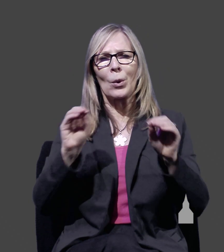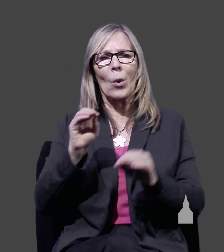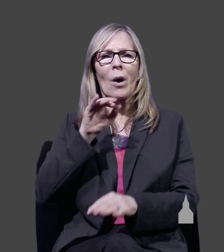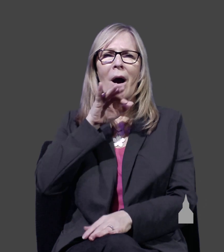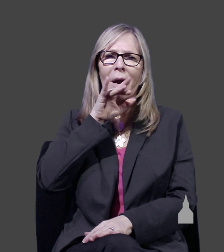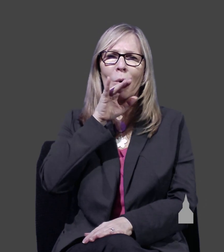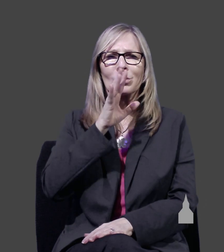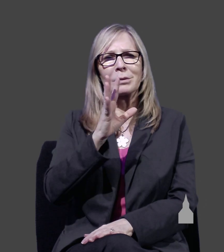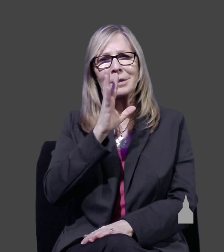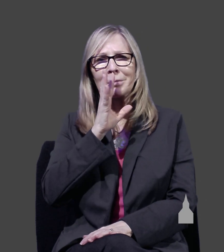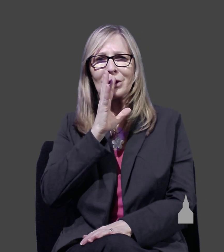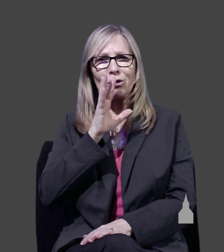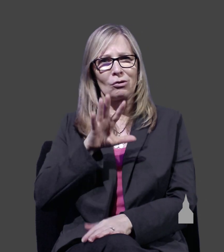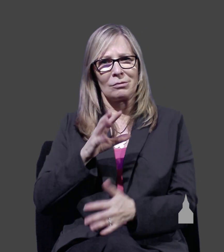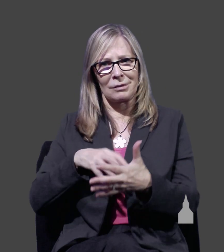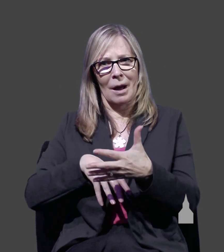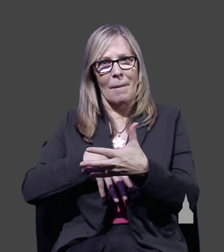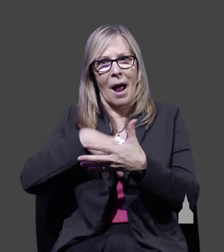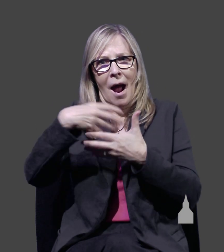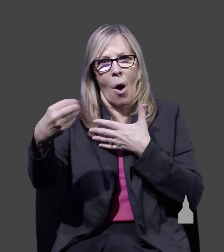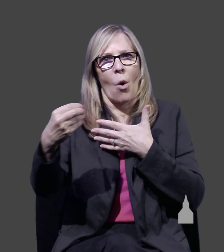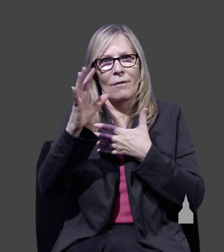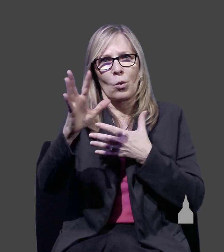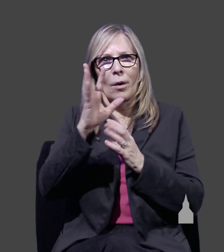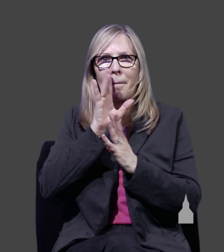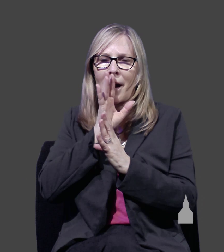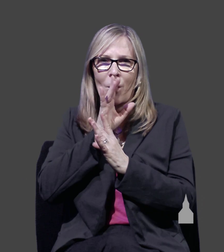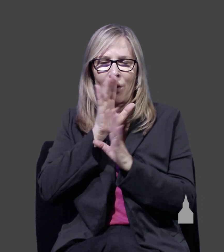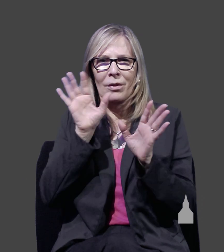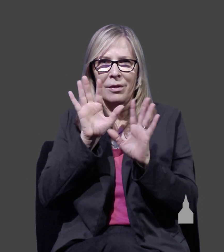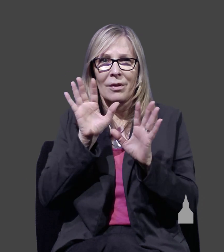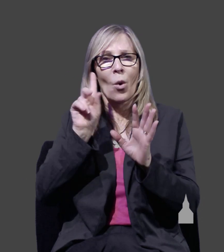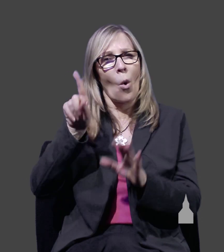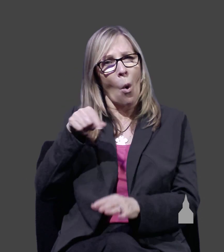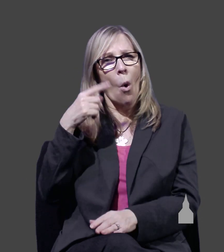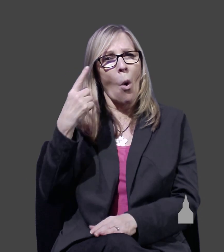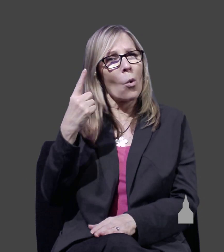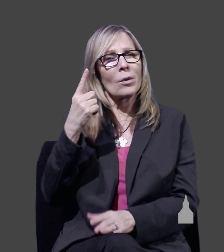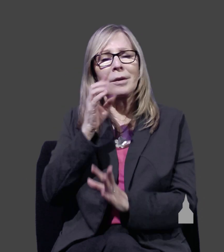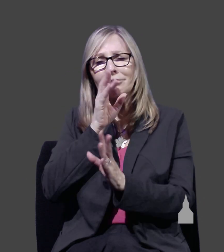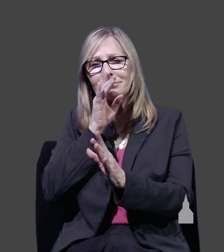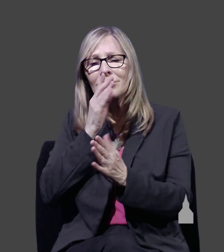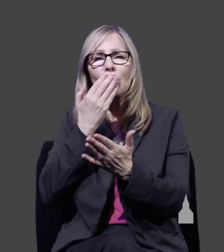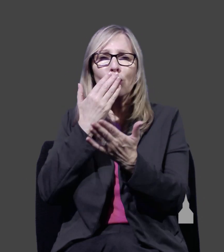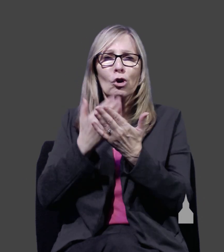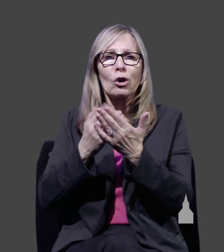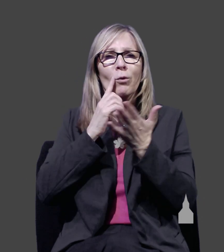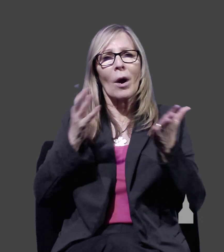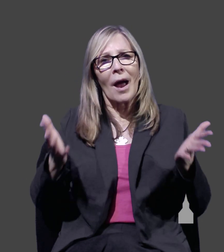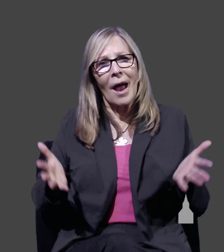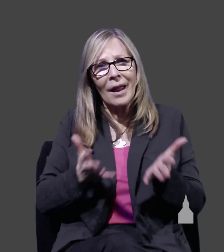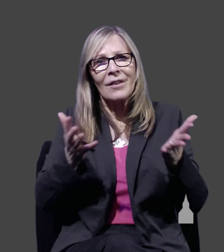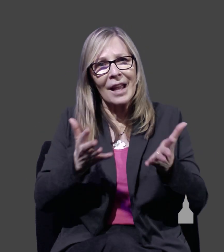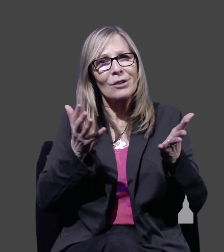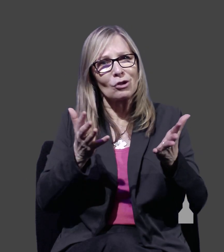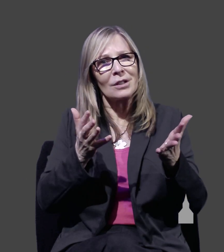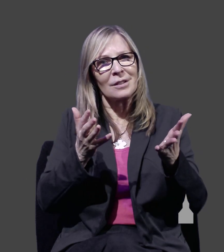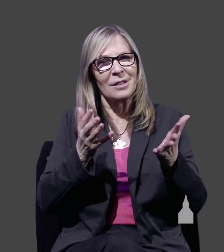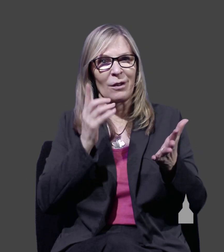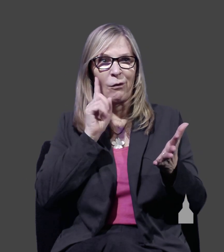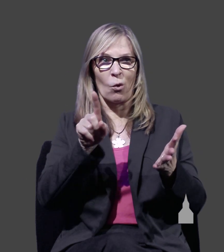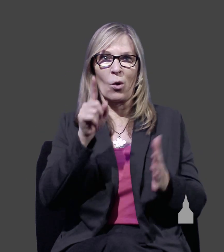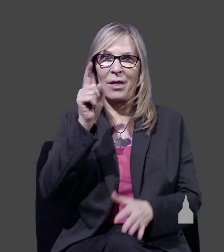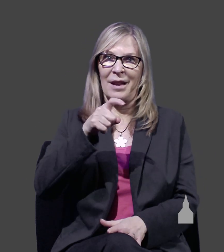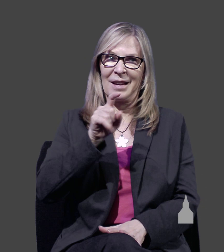Ephesians 4:29, let no unwholesome word proceed from your mouth, but only such a word as is good for edification according to the need of the